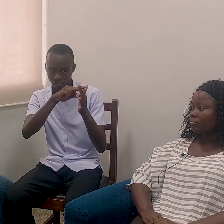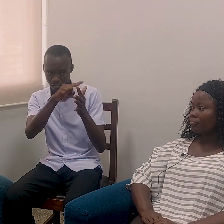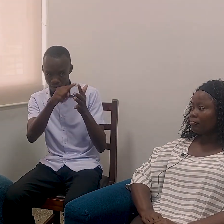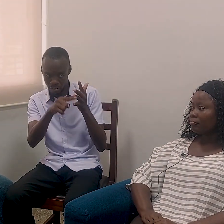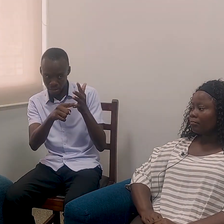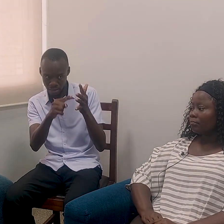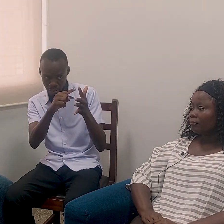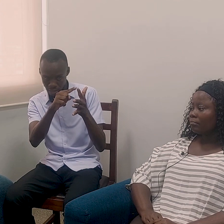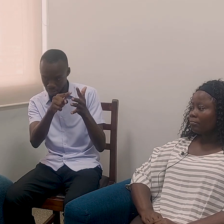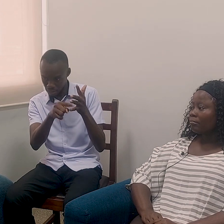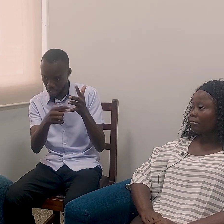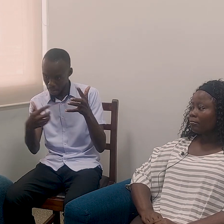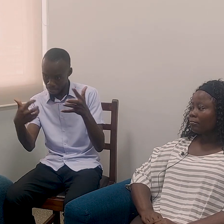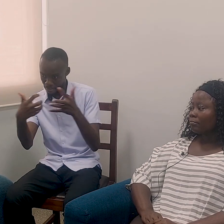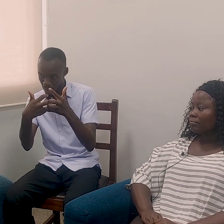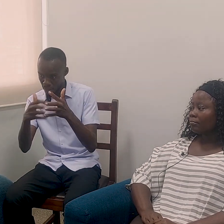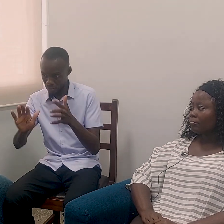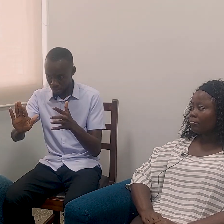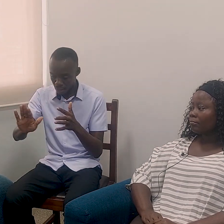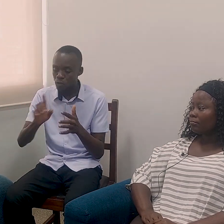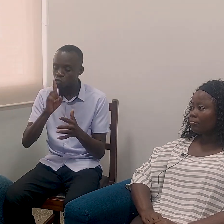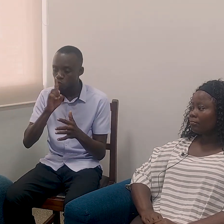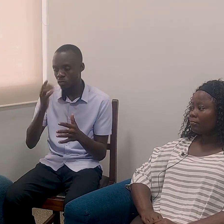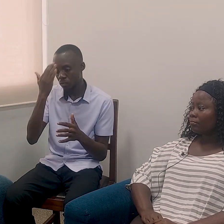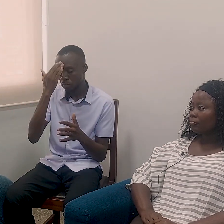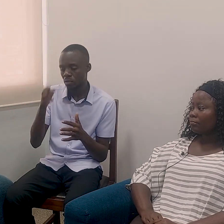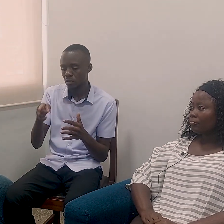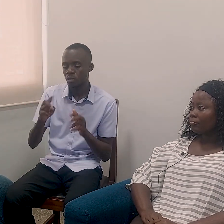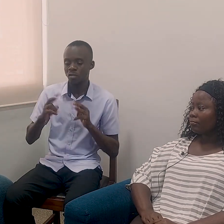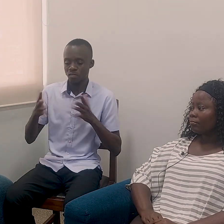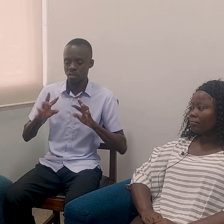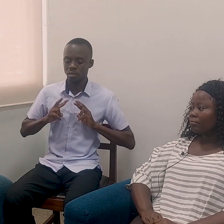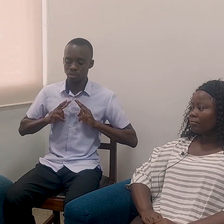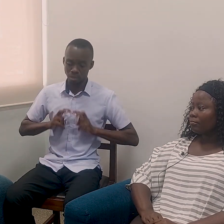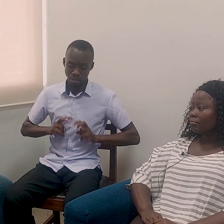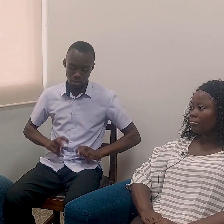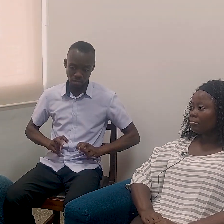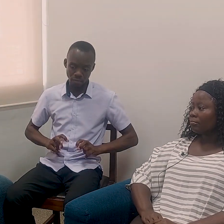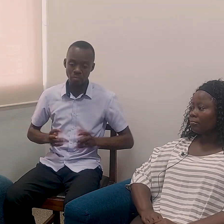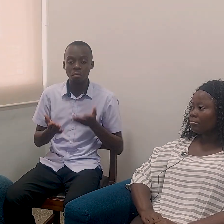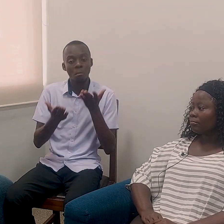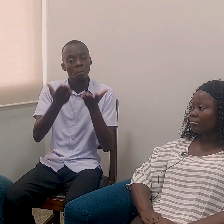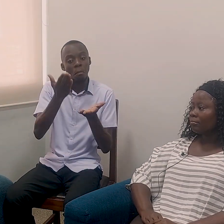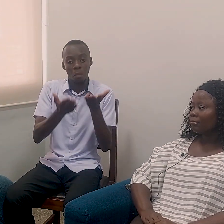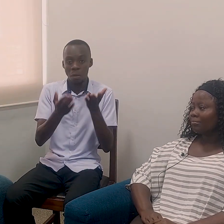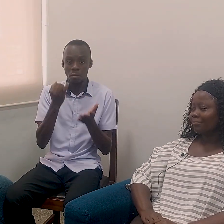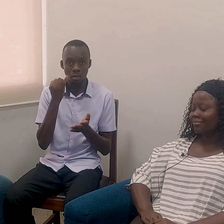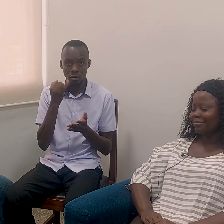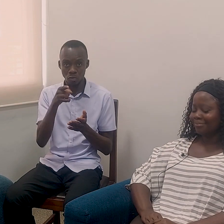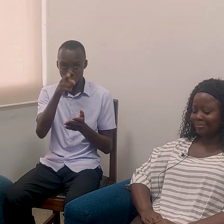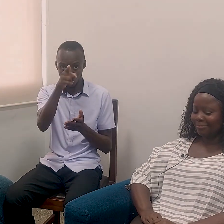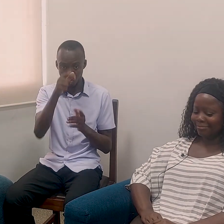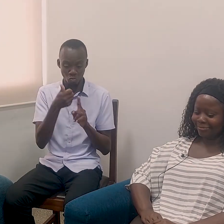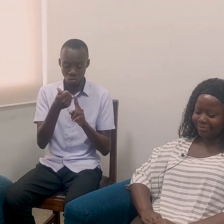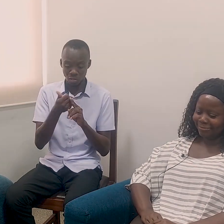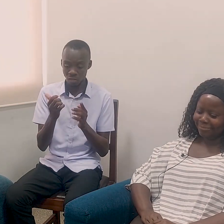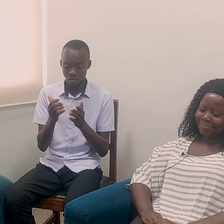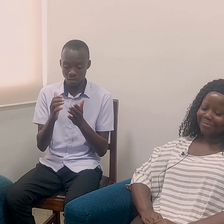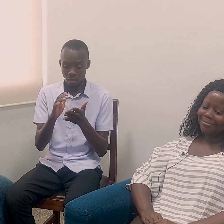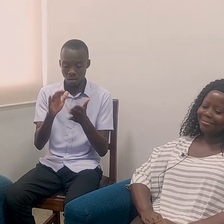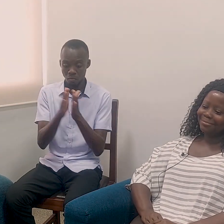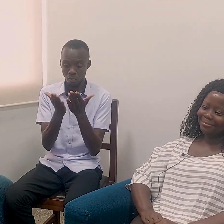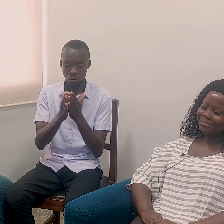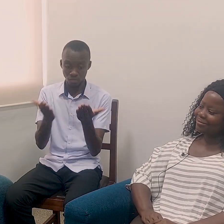are diagnosed professionally. Even if you read the DSM yourself, it's not advisable to diagnose yourself as